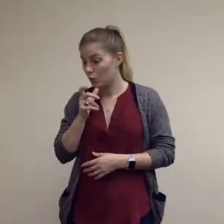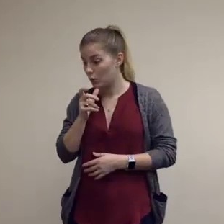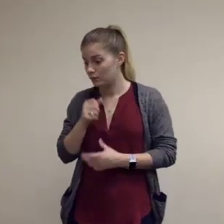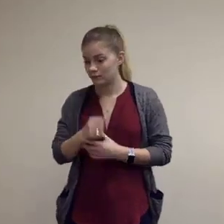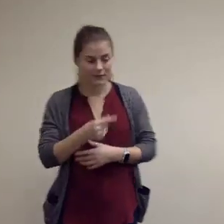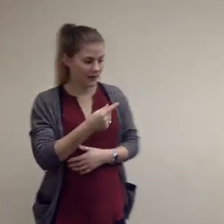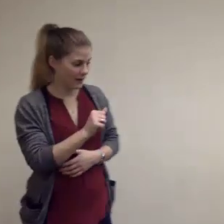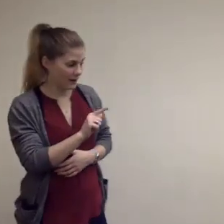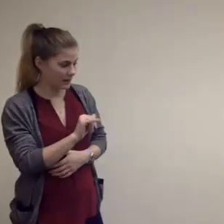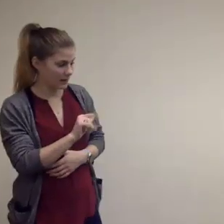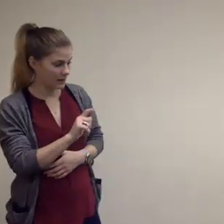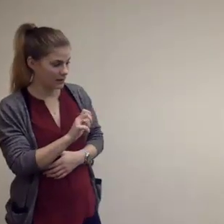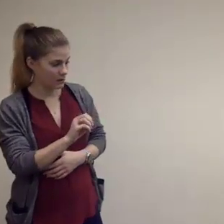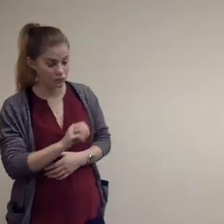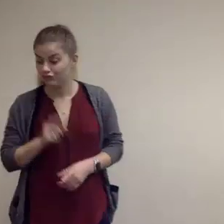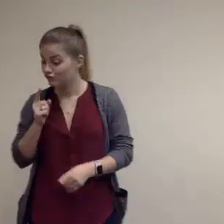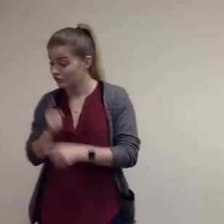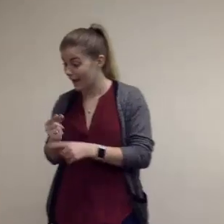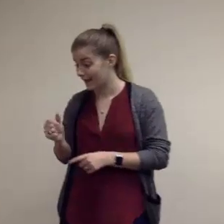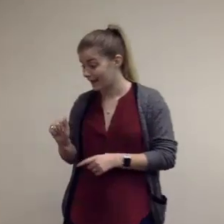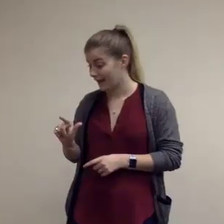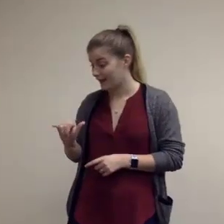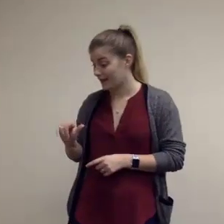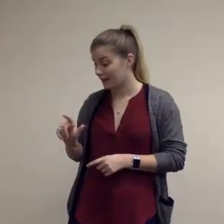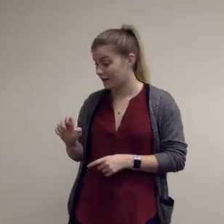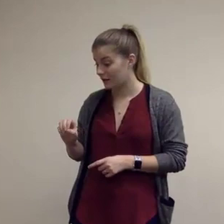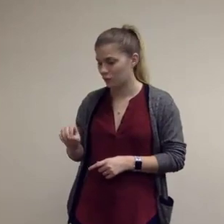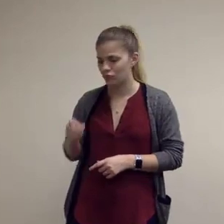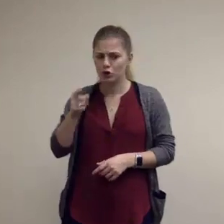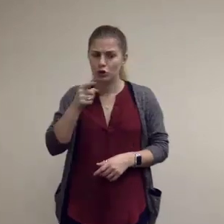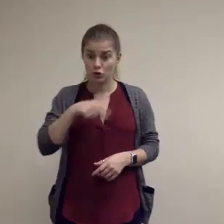now how did he discover it? Famous story of doing what? Falling object?